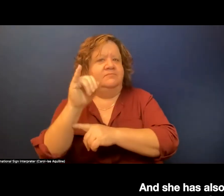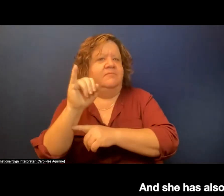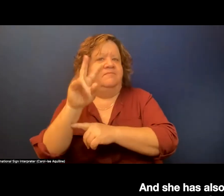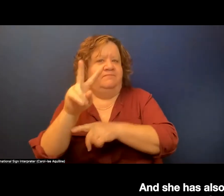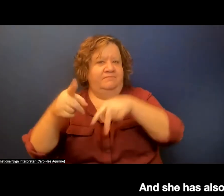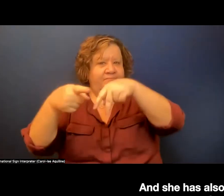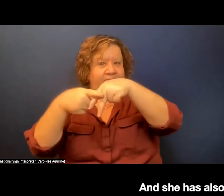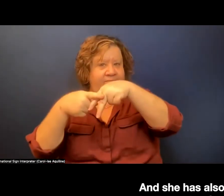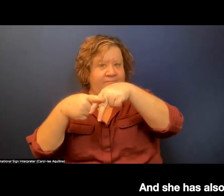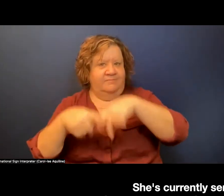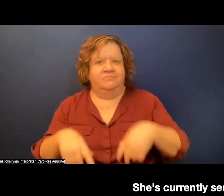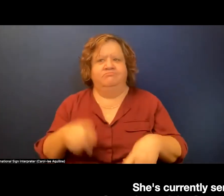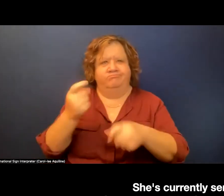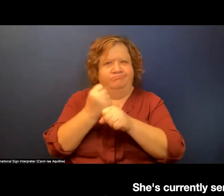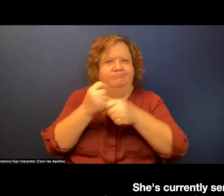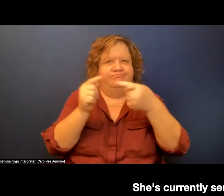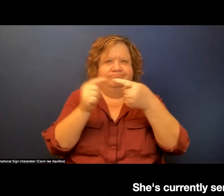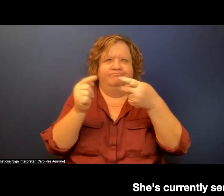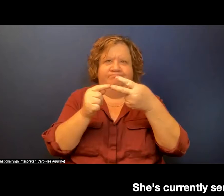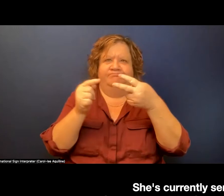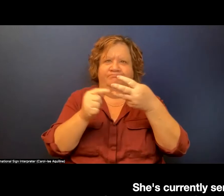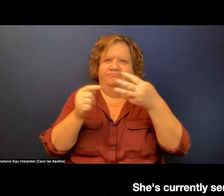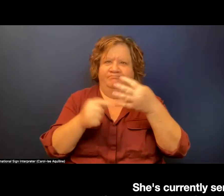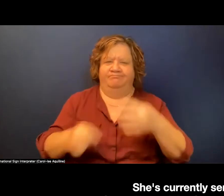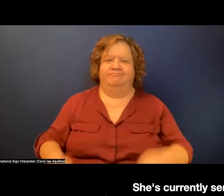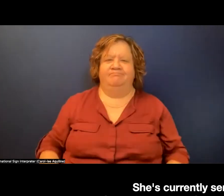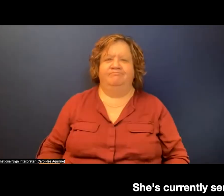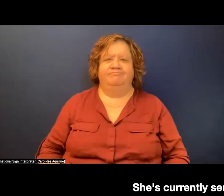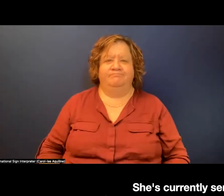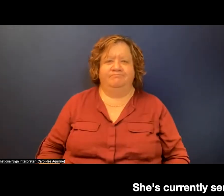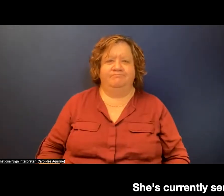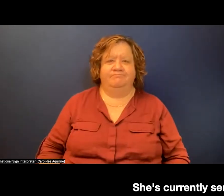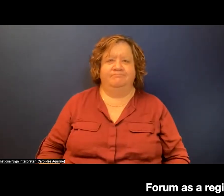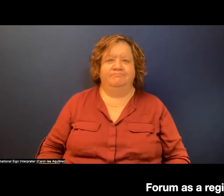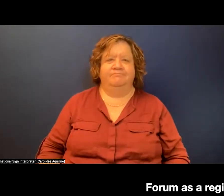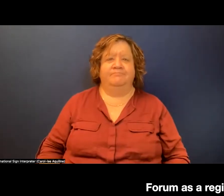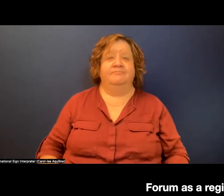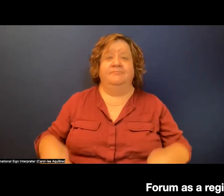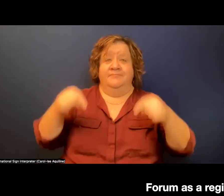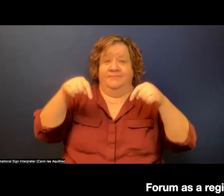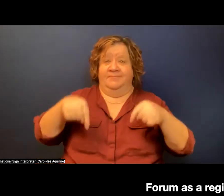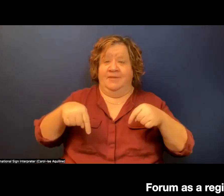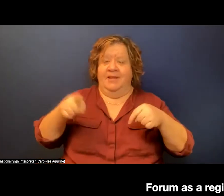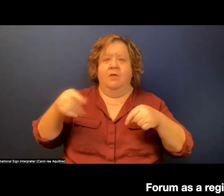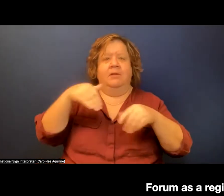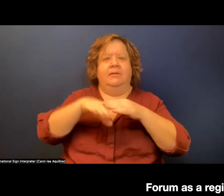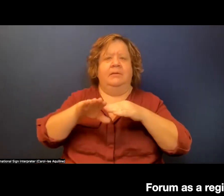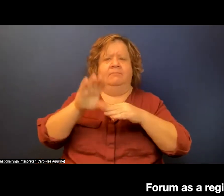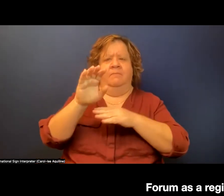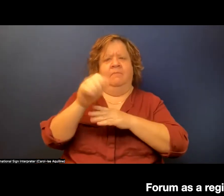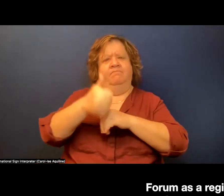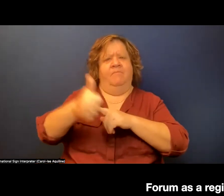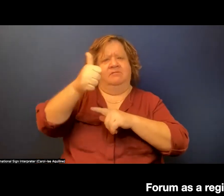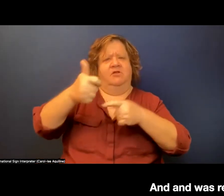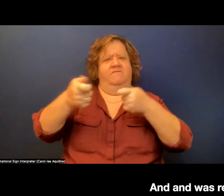as on the executive committee of the she's currently serving on the executive committee of the Commonwealth Disabled People's Forum as the regional